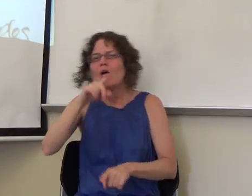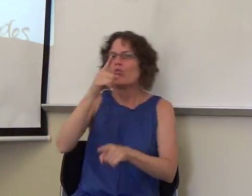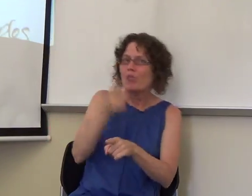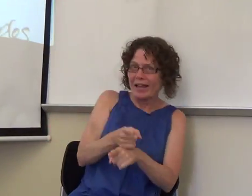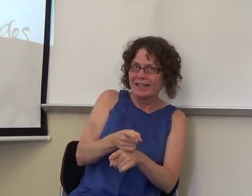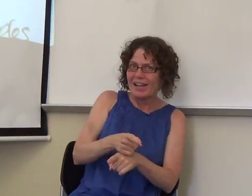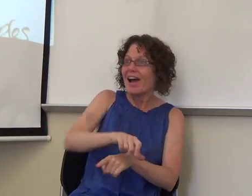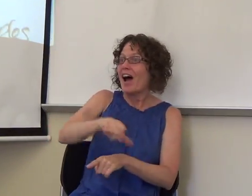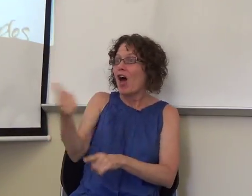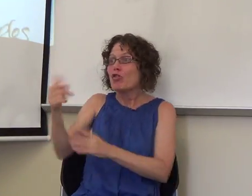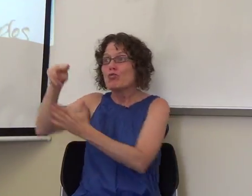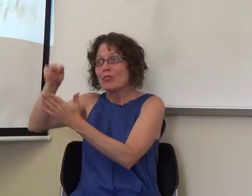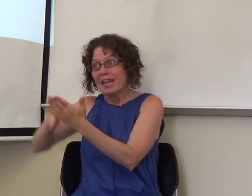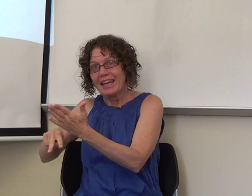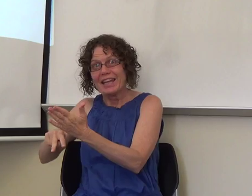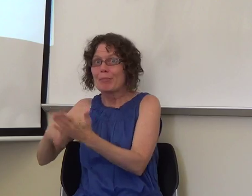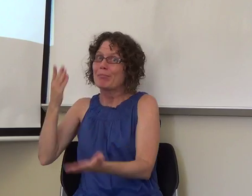in another reading. Okay?